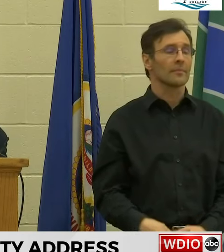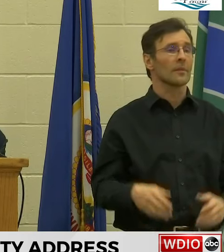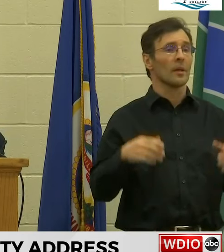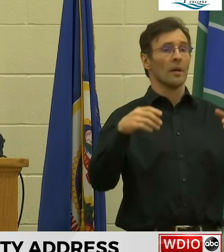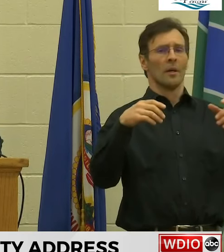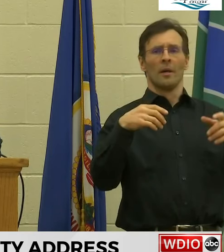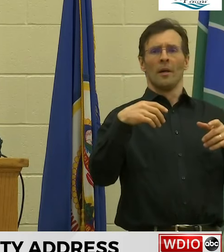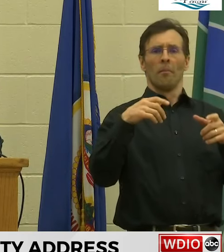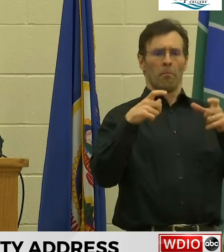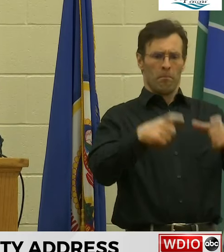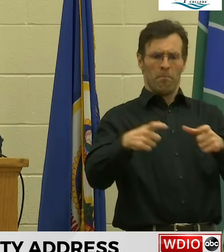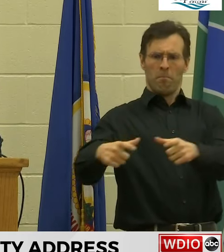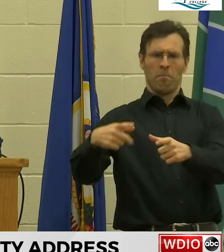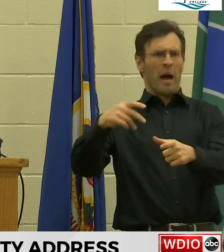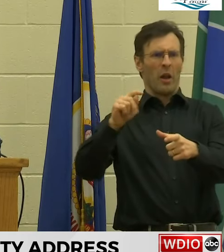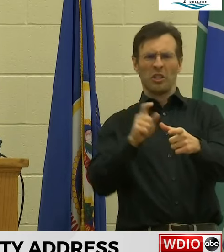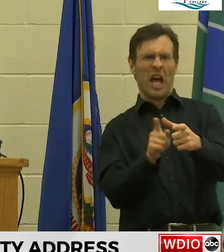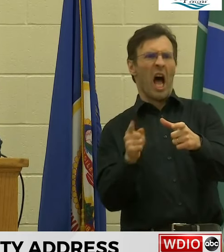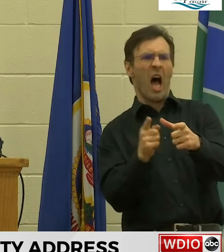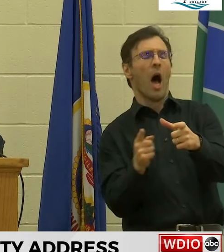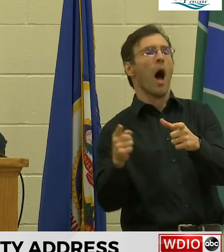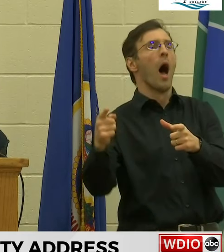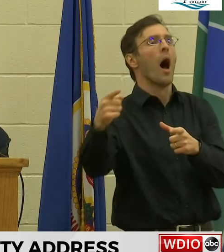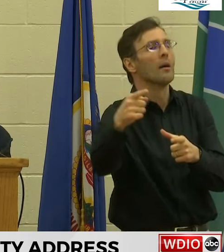Beyond potholes.